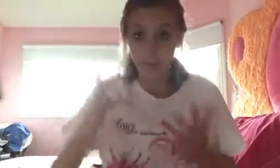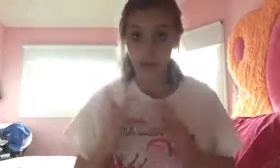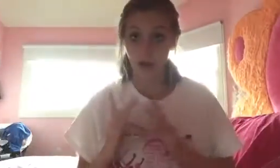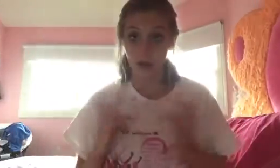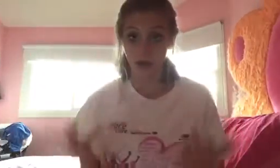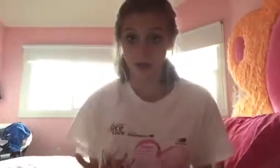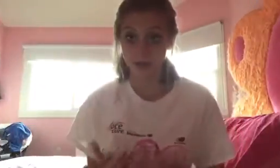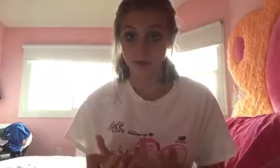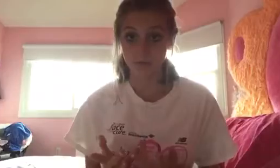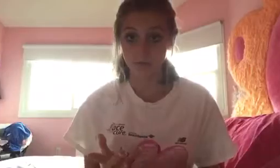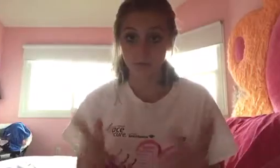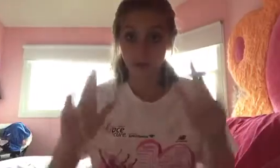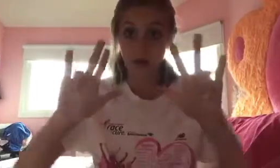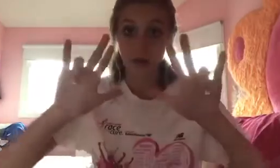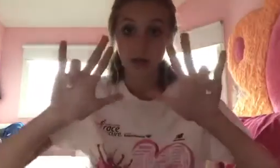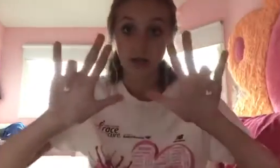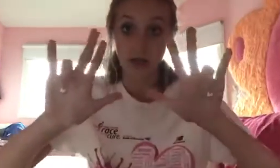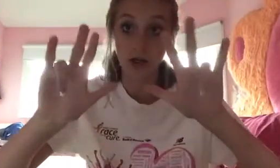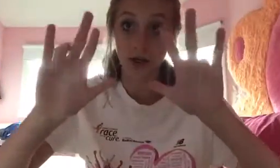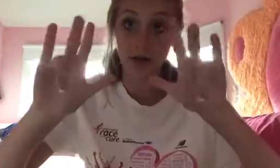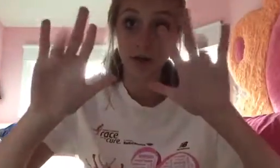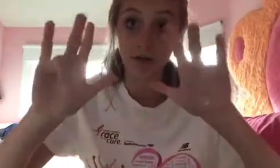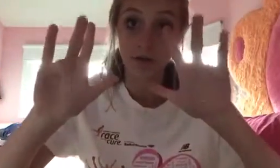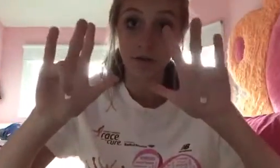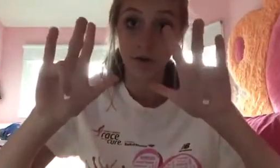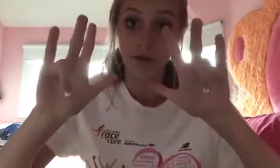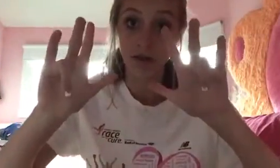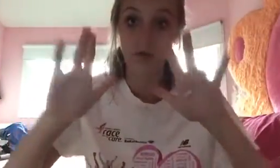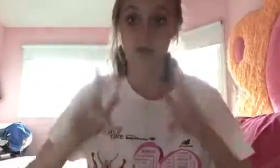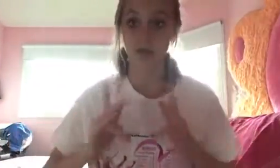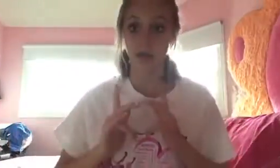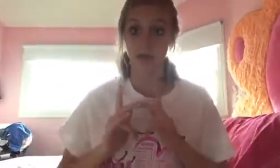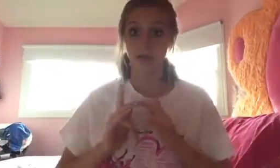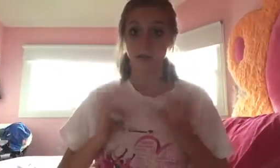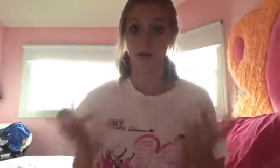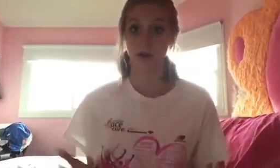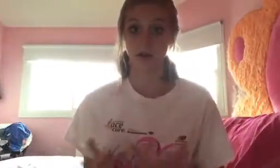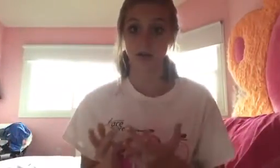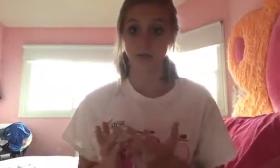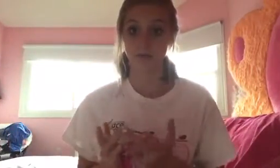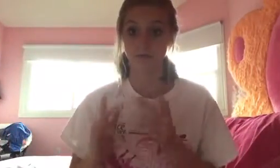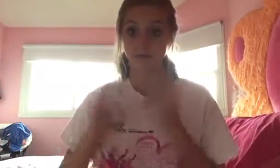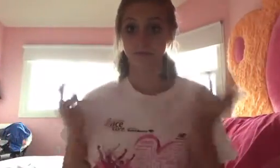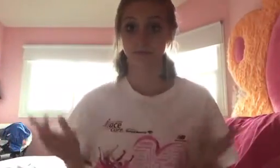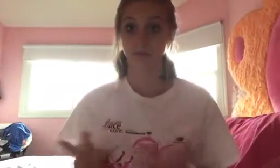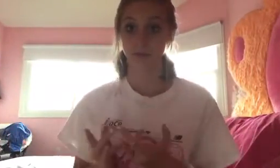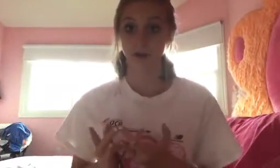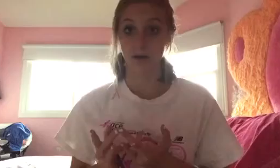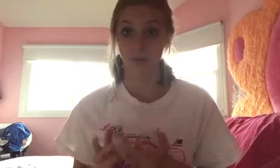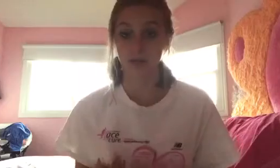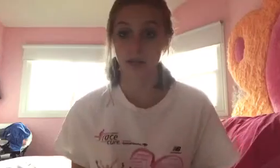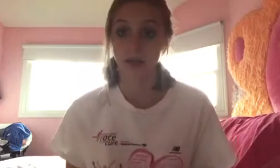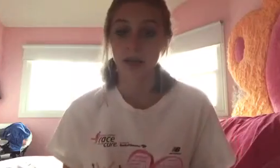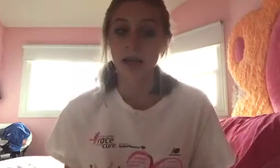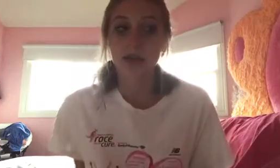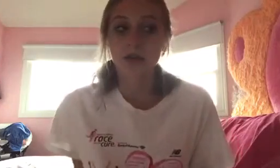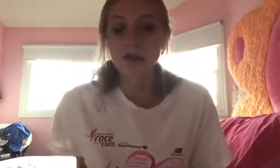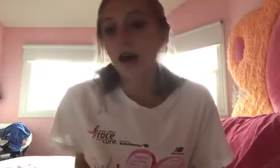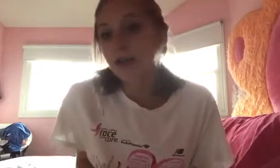by heart. Take your four fingers and heart. Do a heart motion. There's a lot of